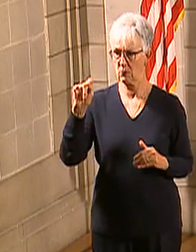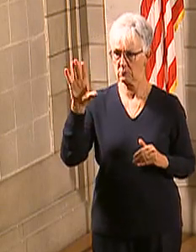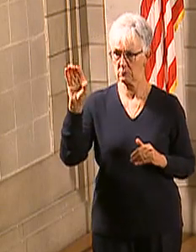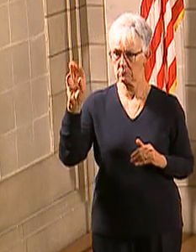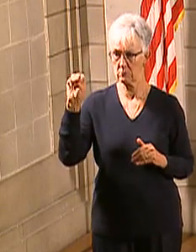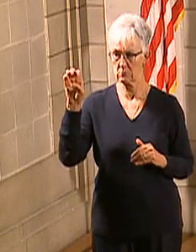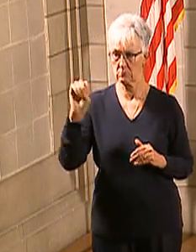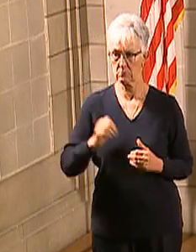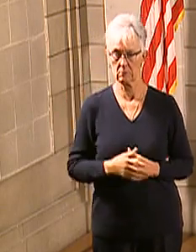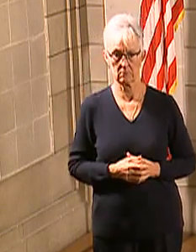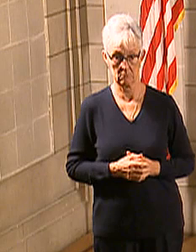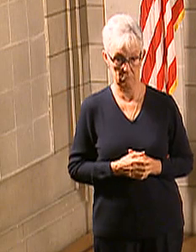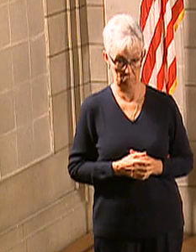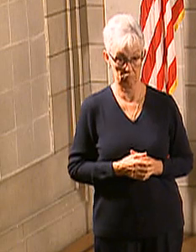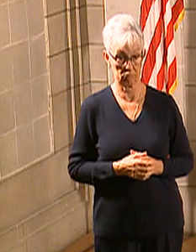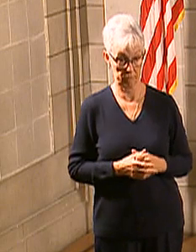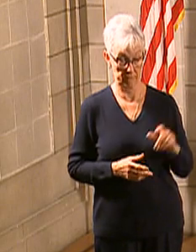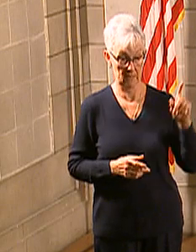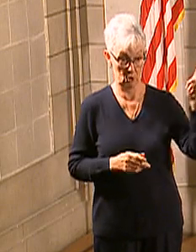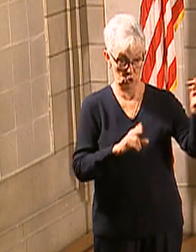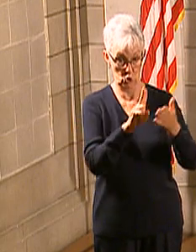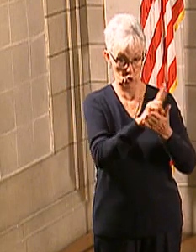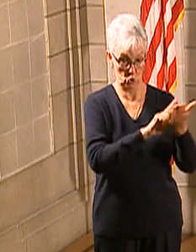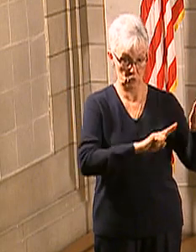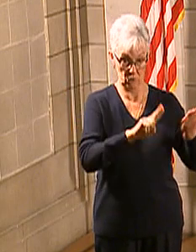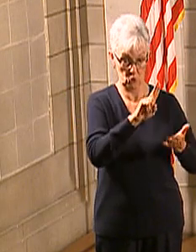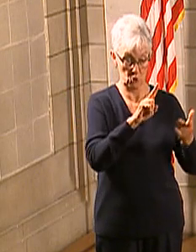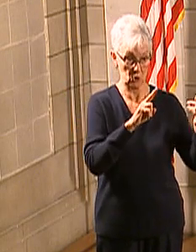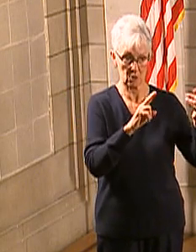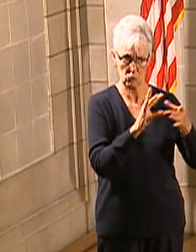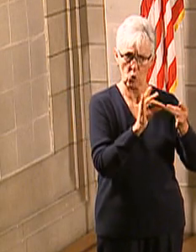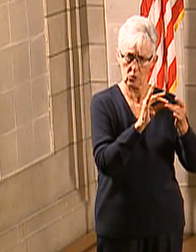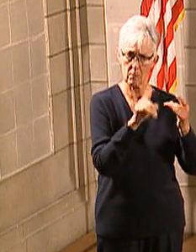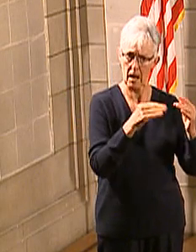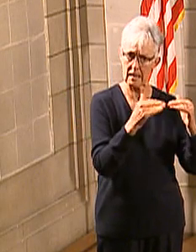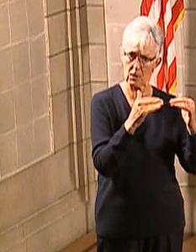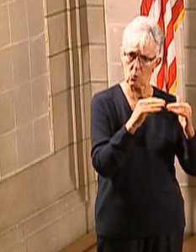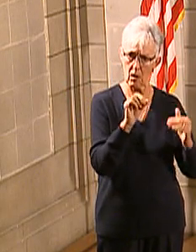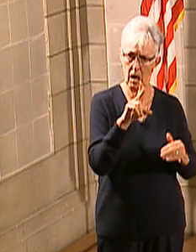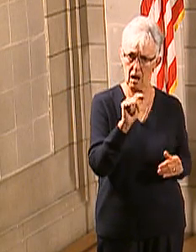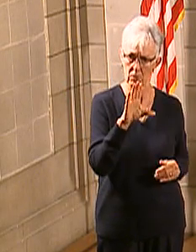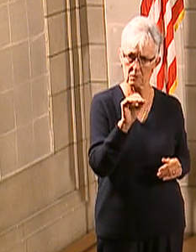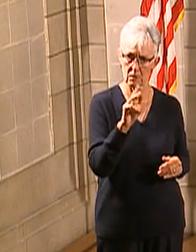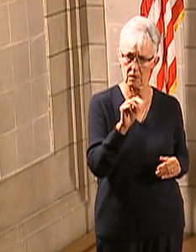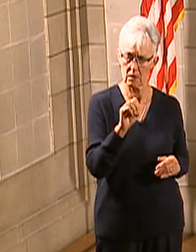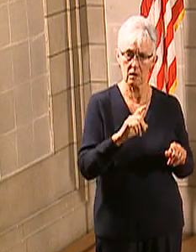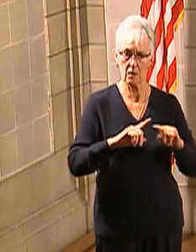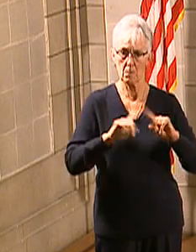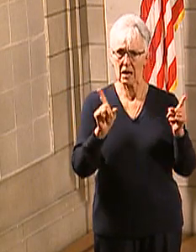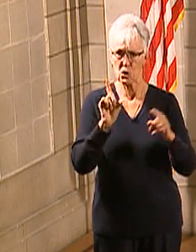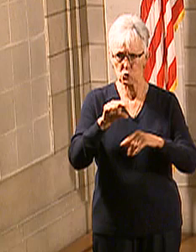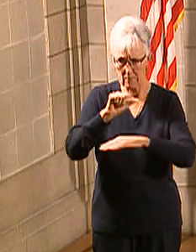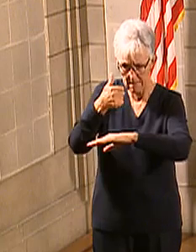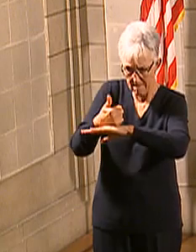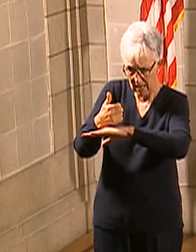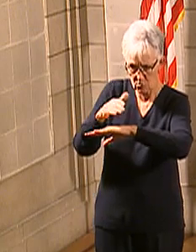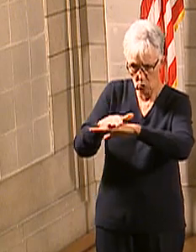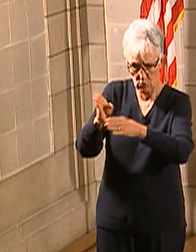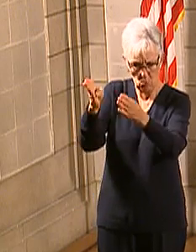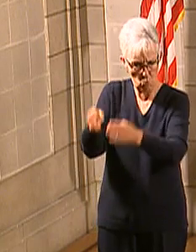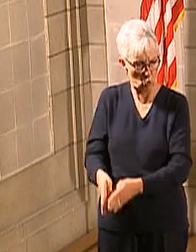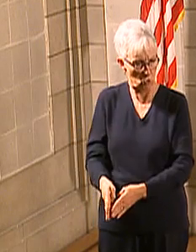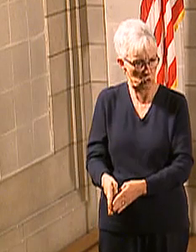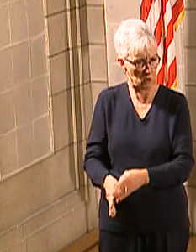Okay, every outcome is going to be based upon an individual. What we should be striving for, and what America is